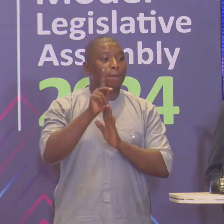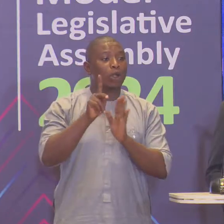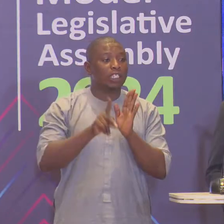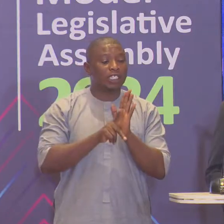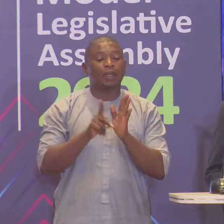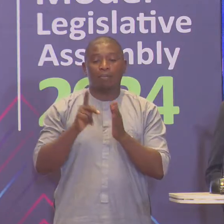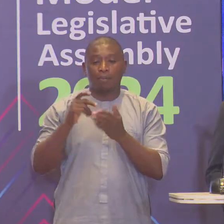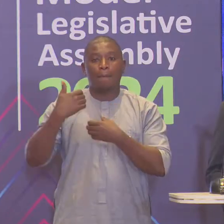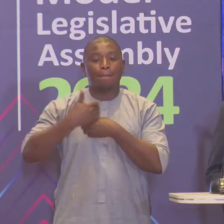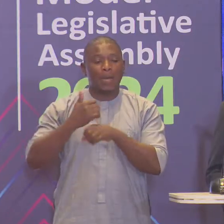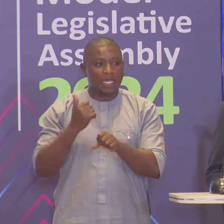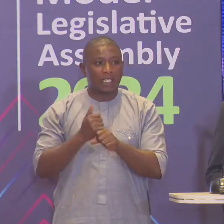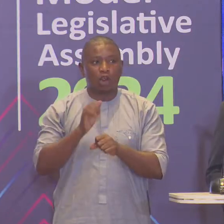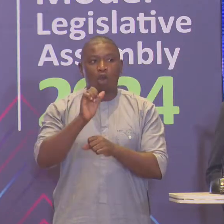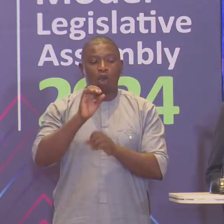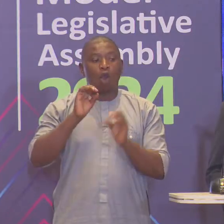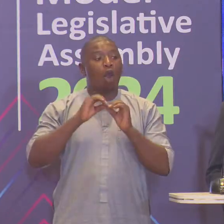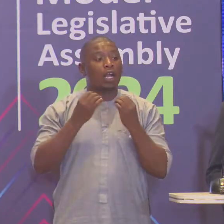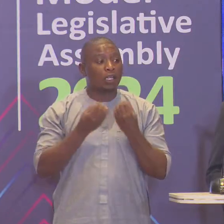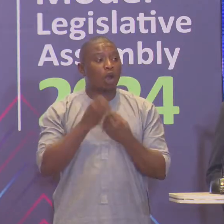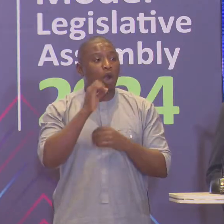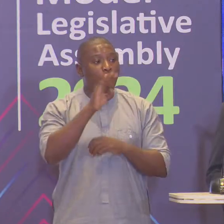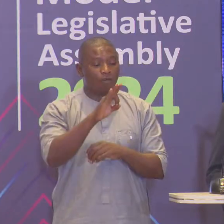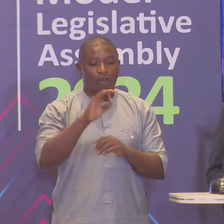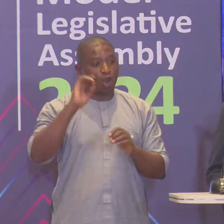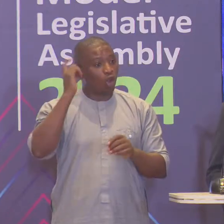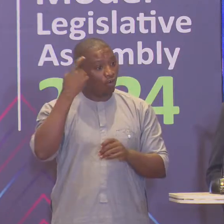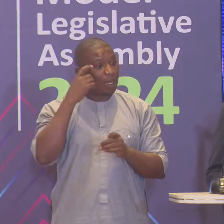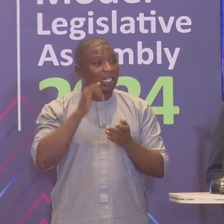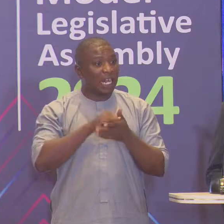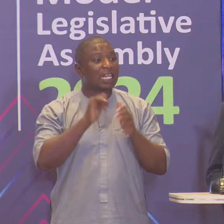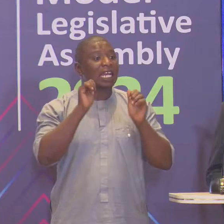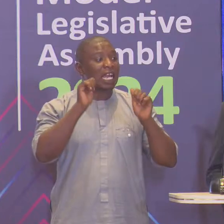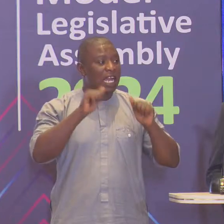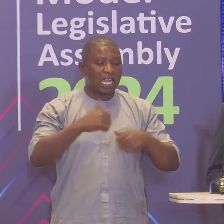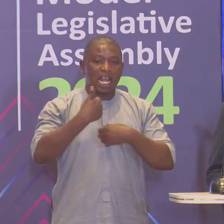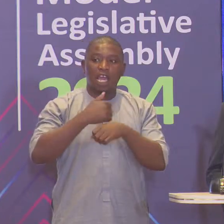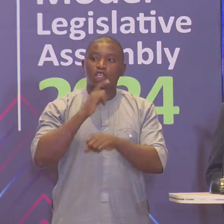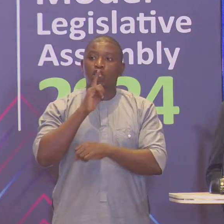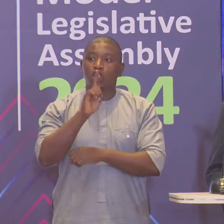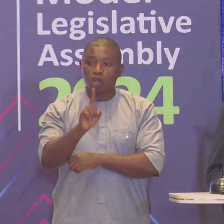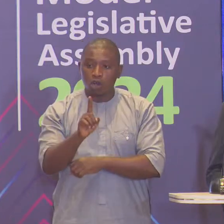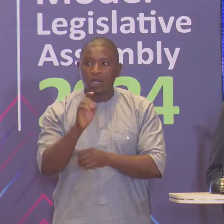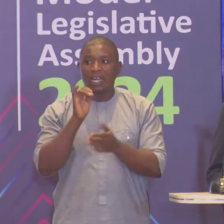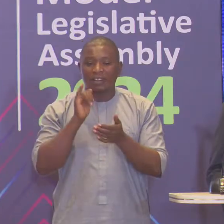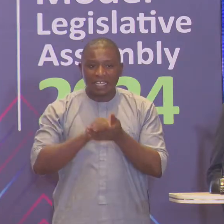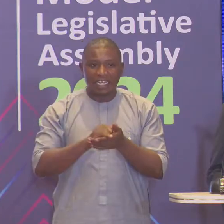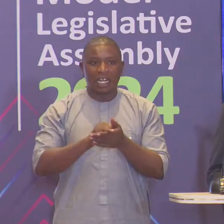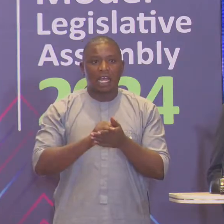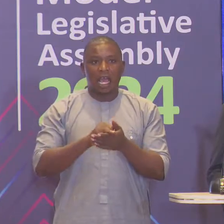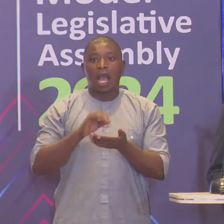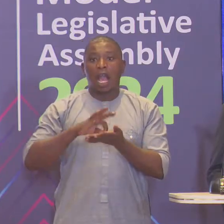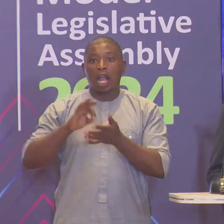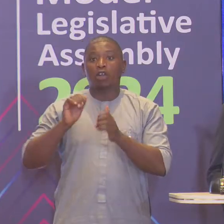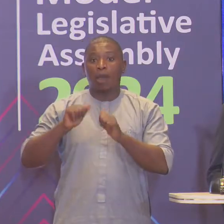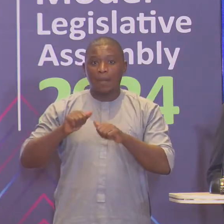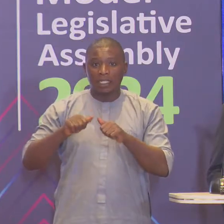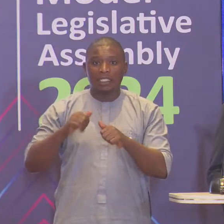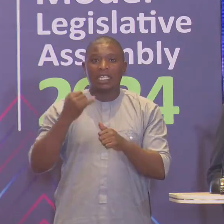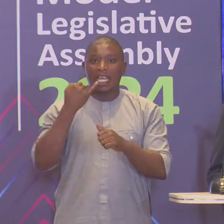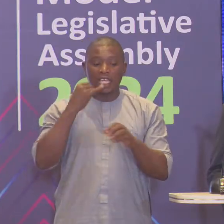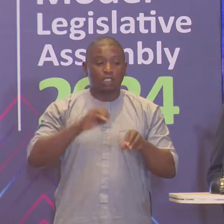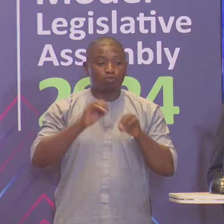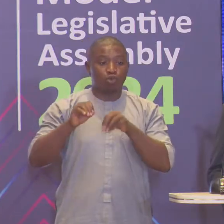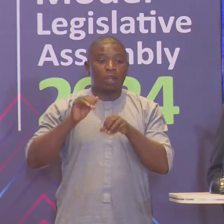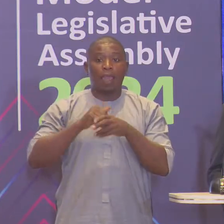organ of government. It is that organ of government that can ensure that accountability is put in